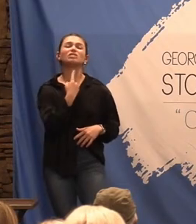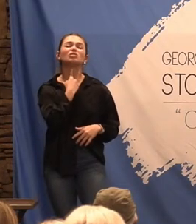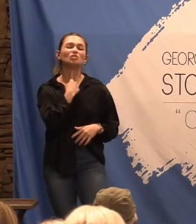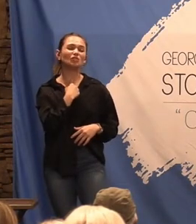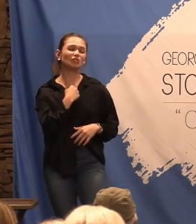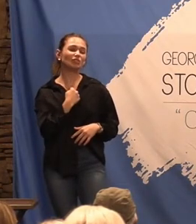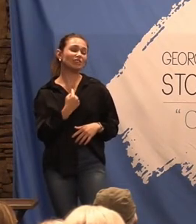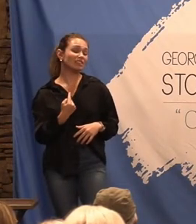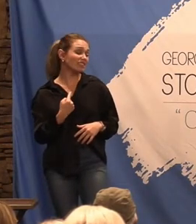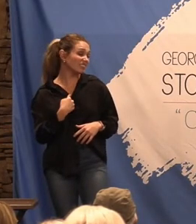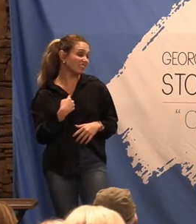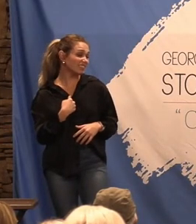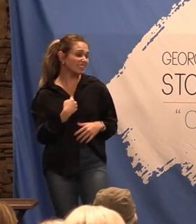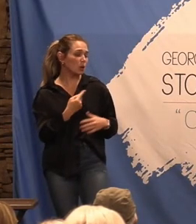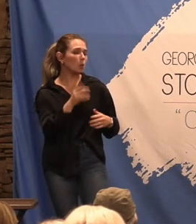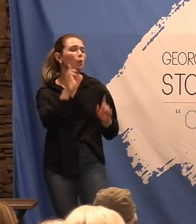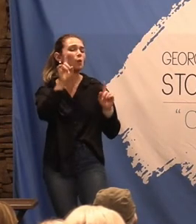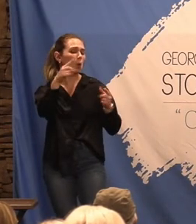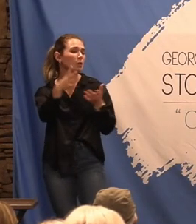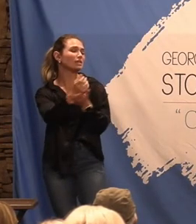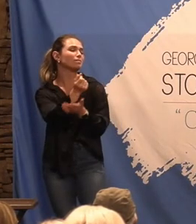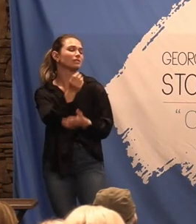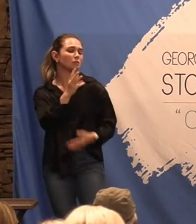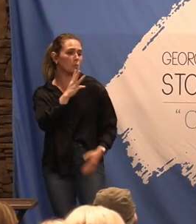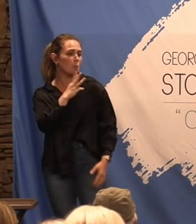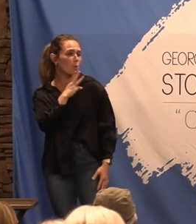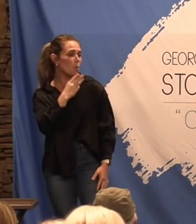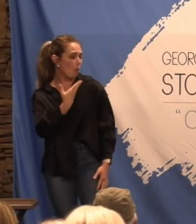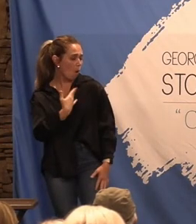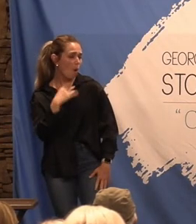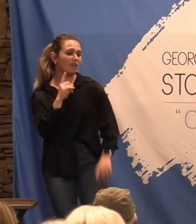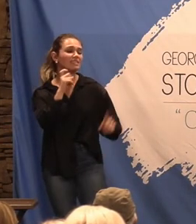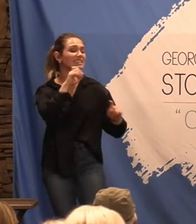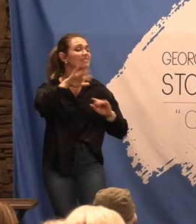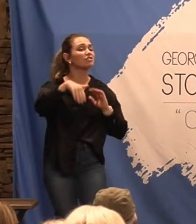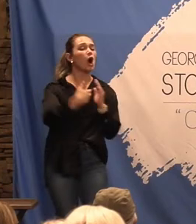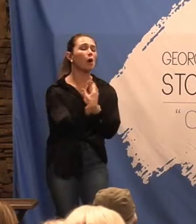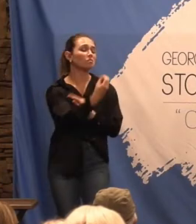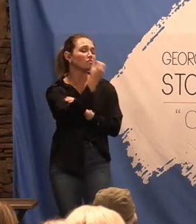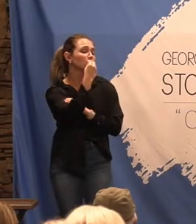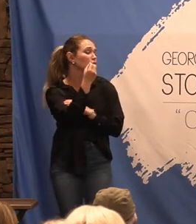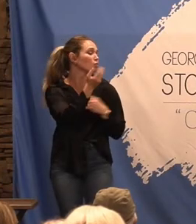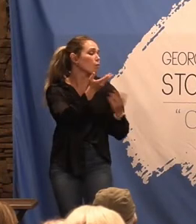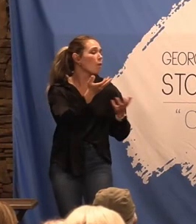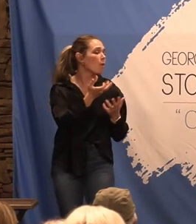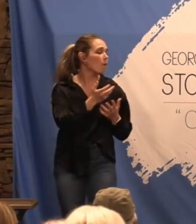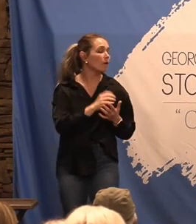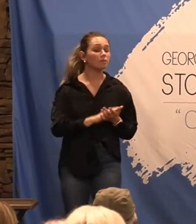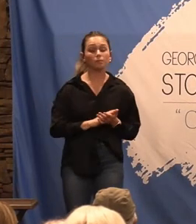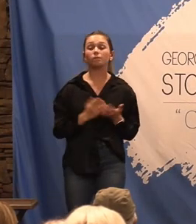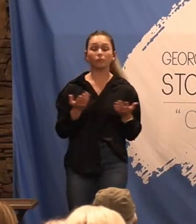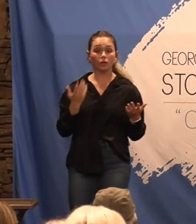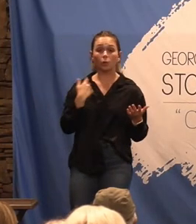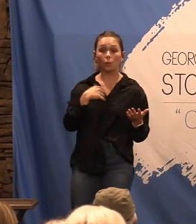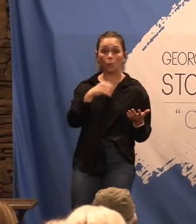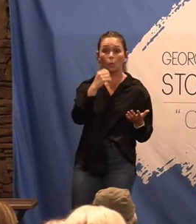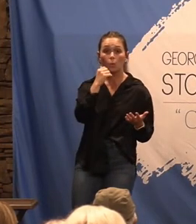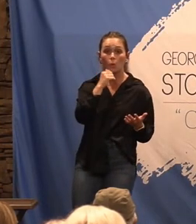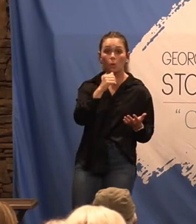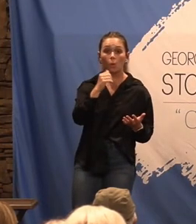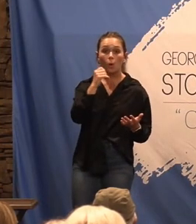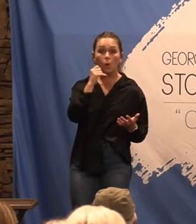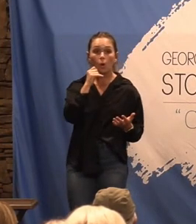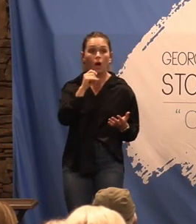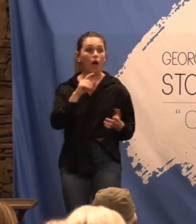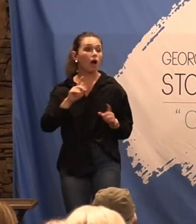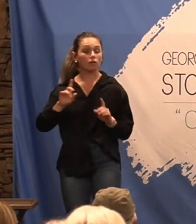thirsty. Go fetch me some water, and I'll give you all the food you want. Well, the little girl grabbed a calabash and went